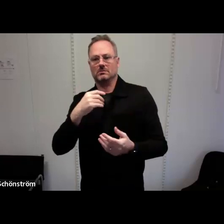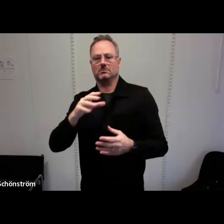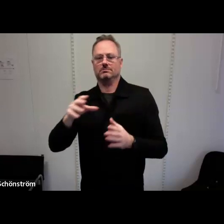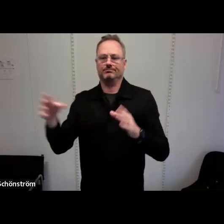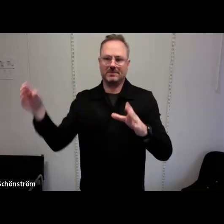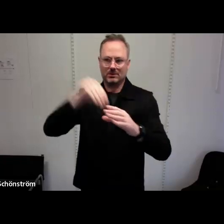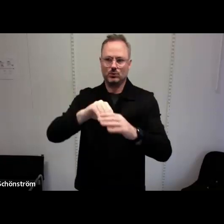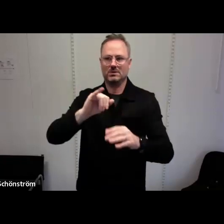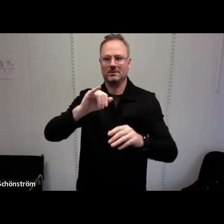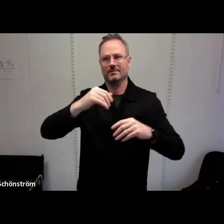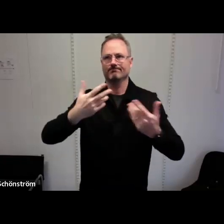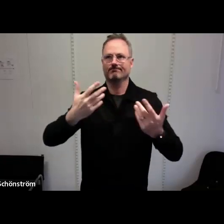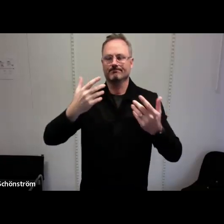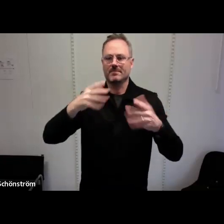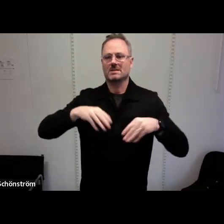of the responses